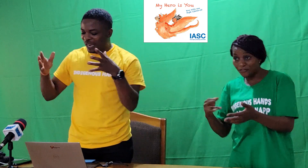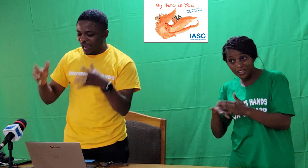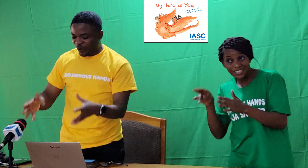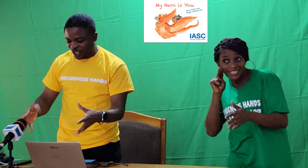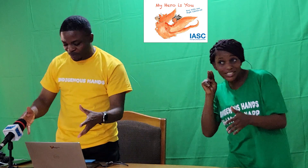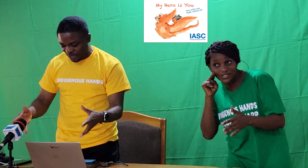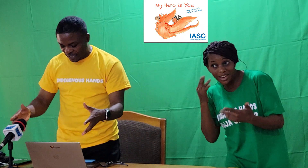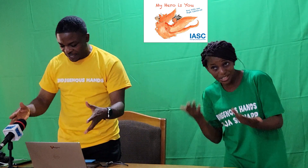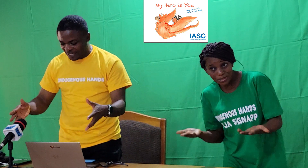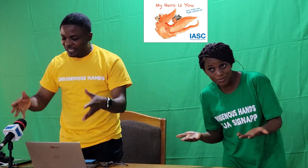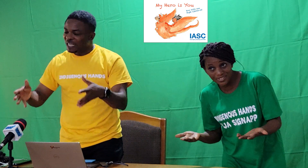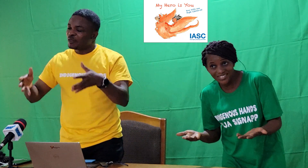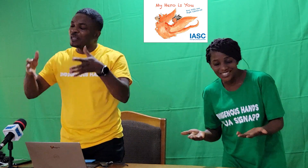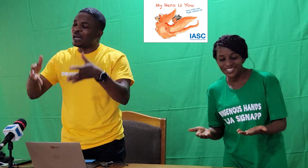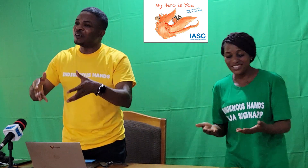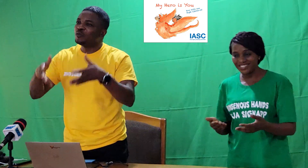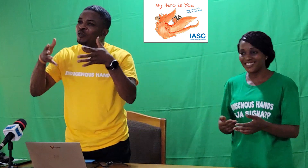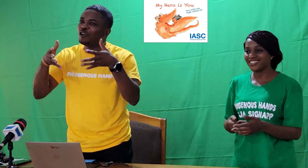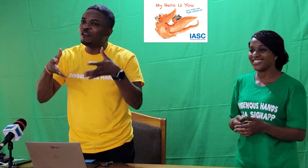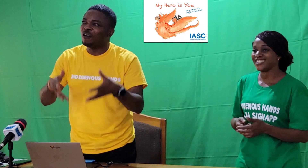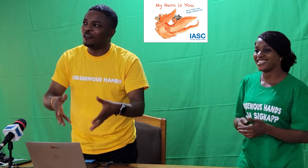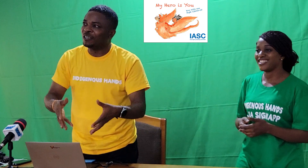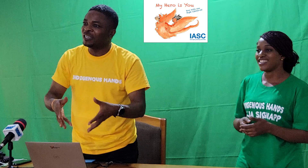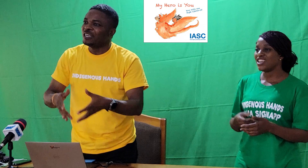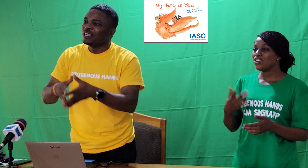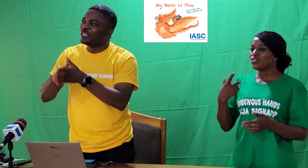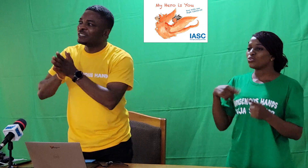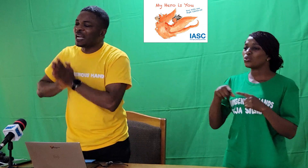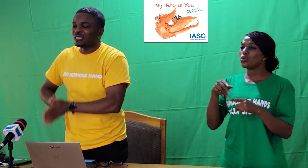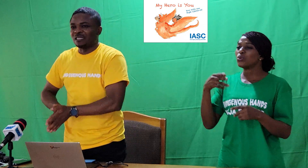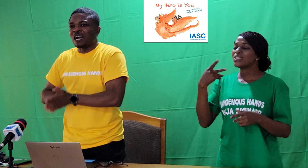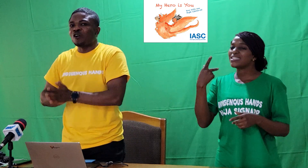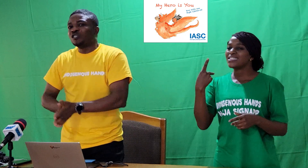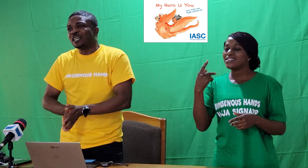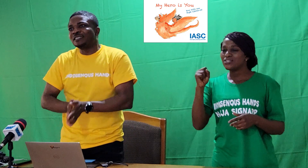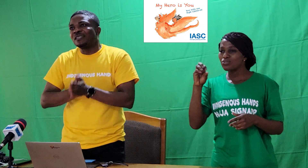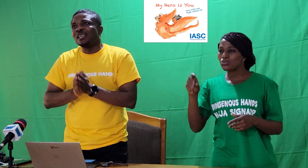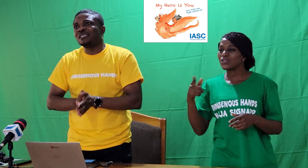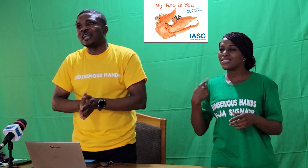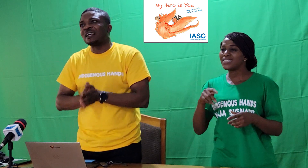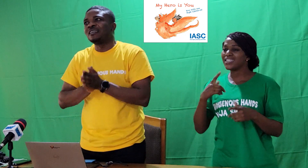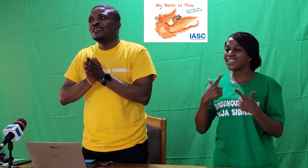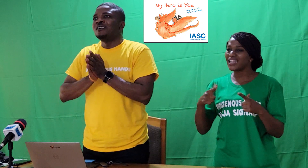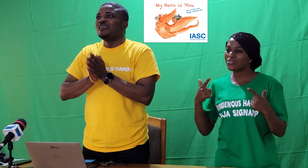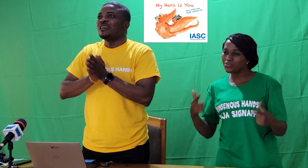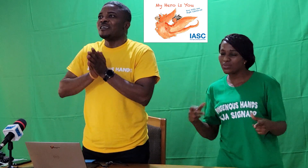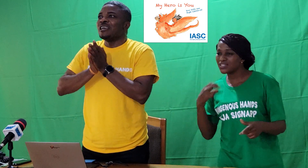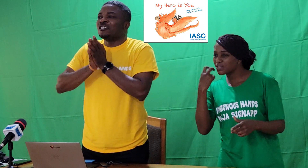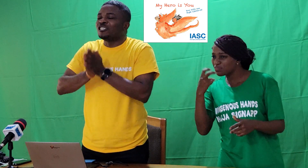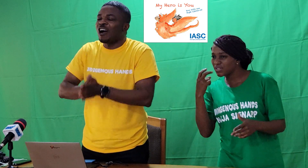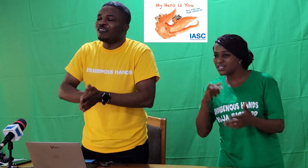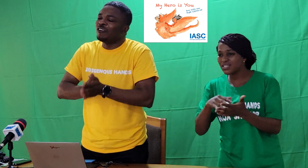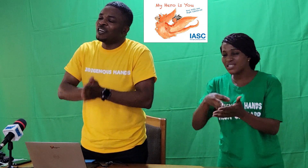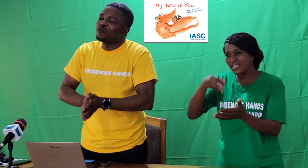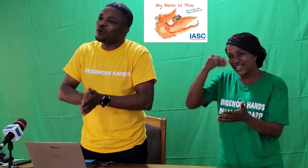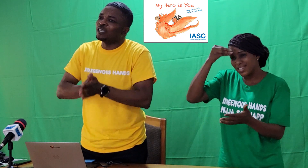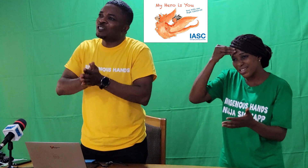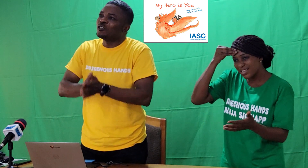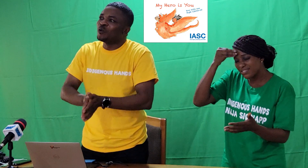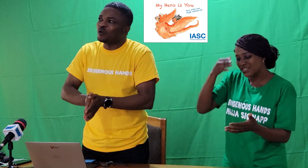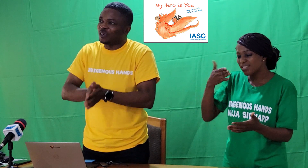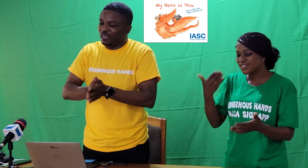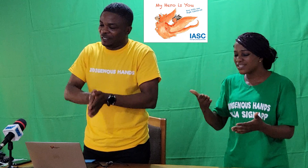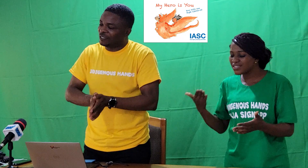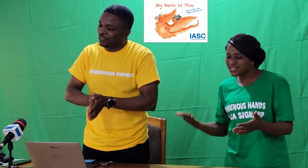Now, the language piece that they learn is that contains things like a child learning what